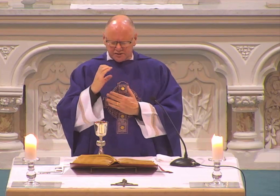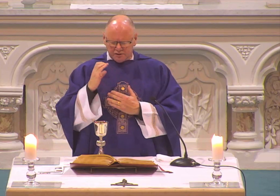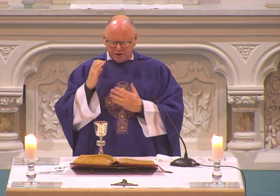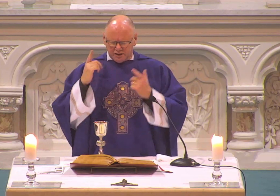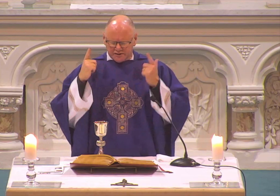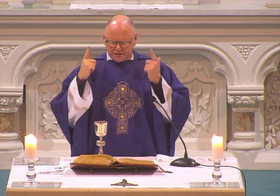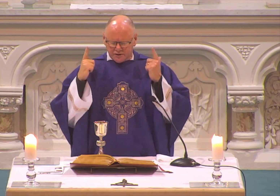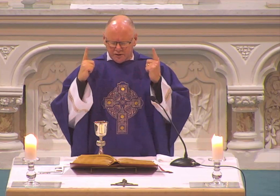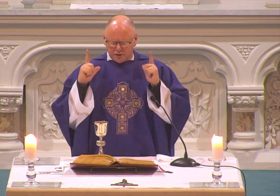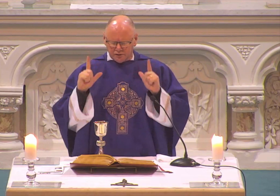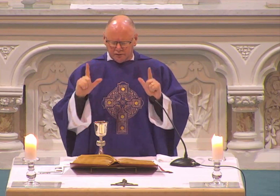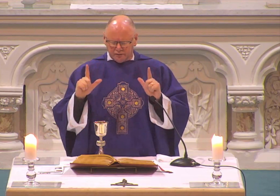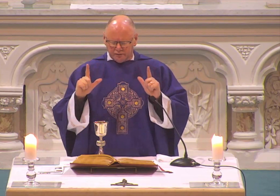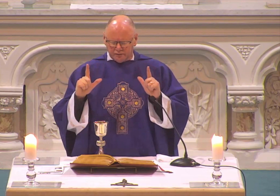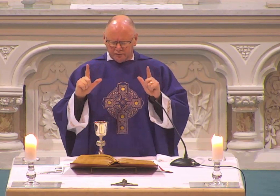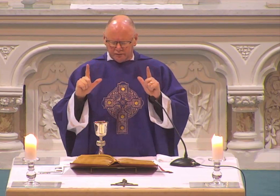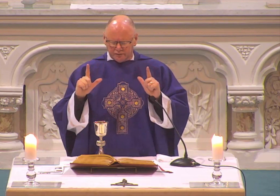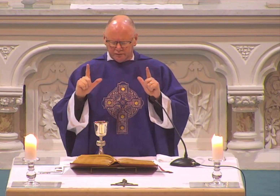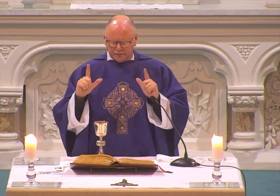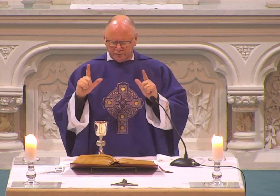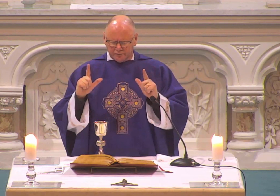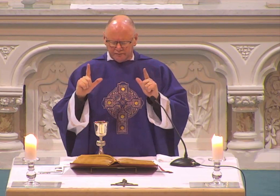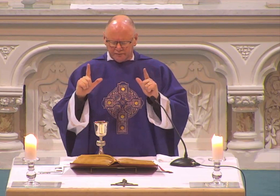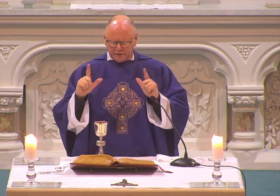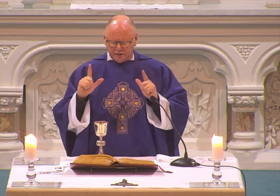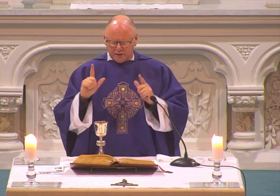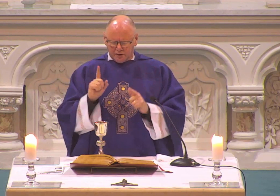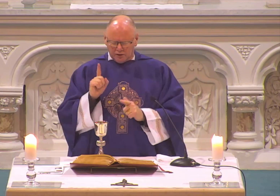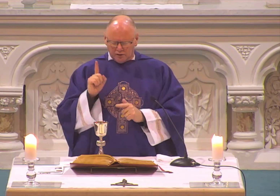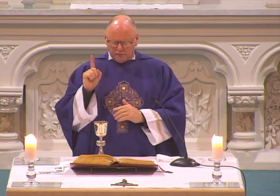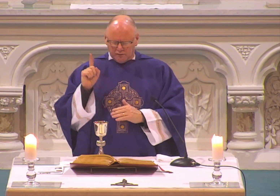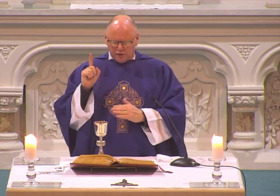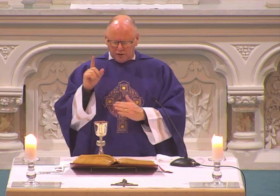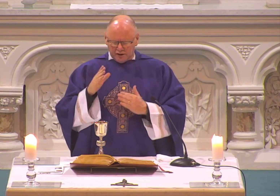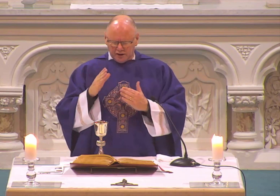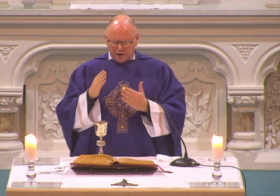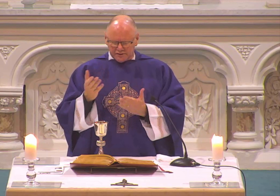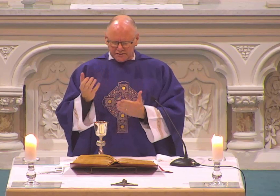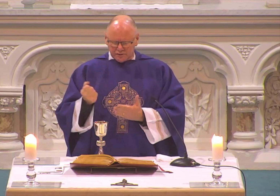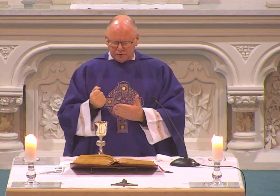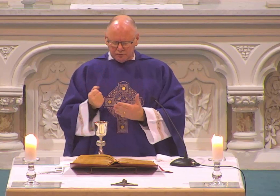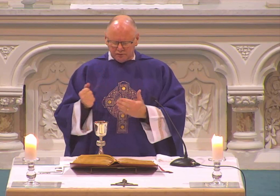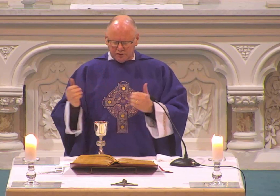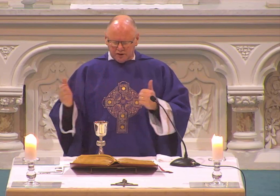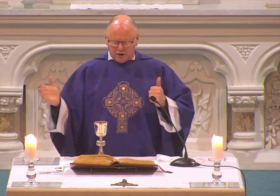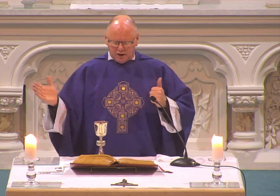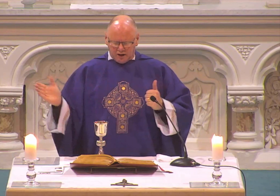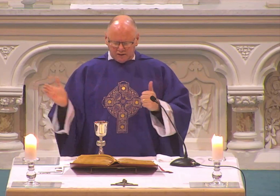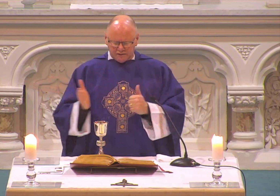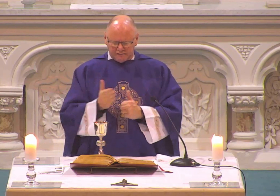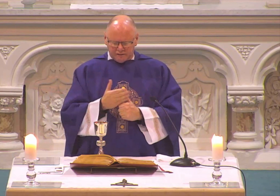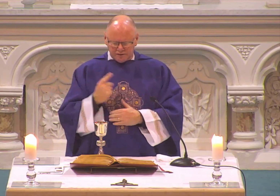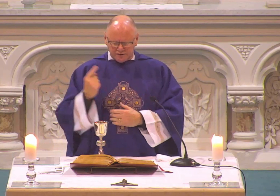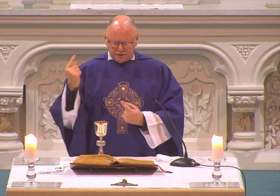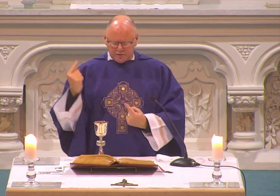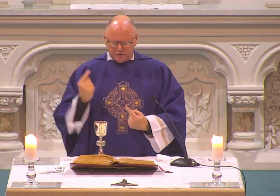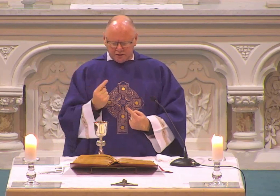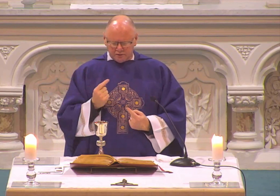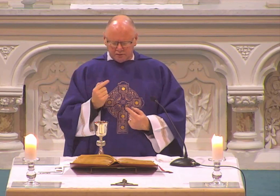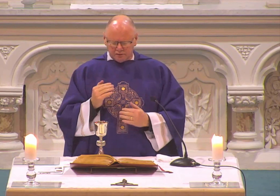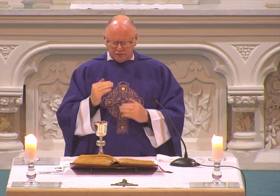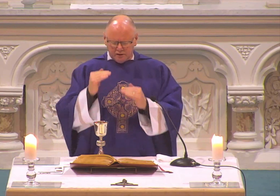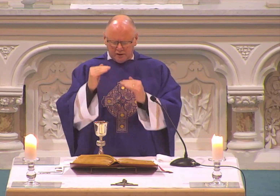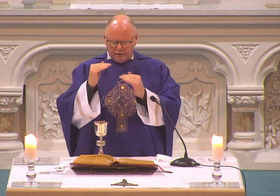Jesus Christ our Lord, for he assumed at the first